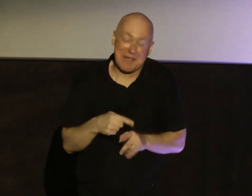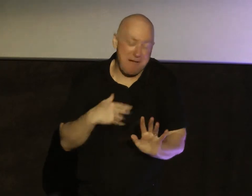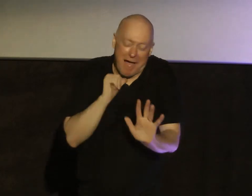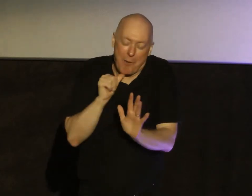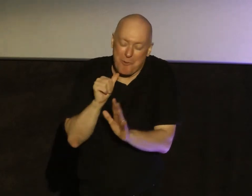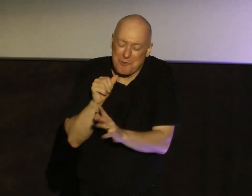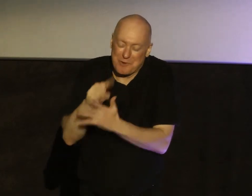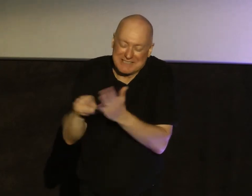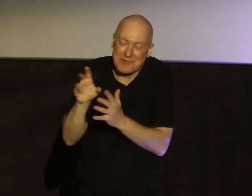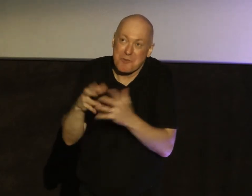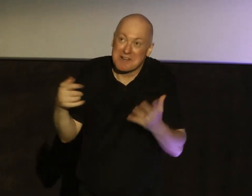hard on them.